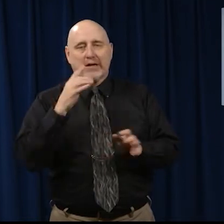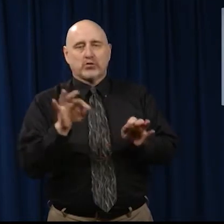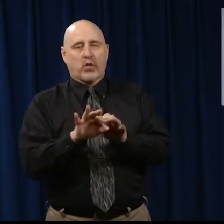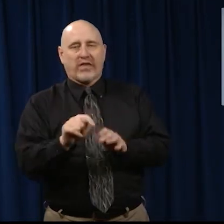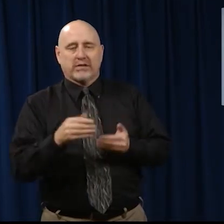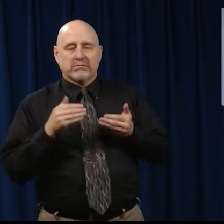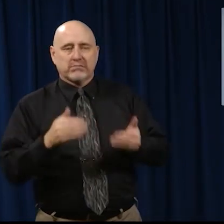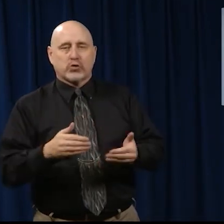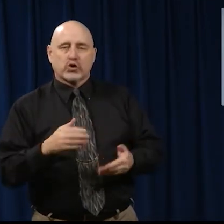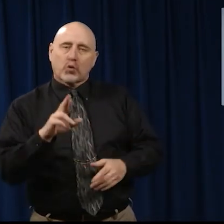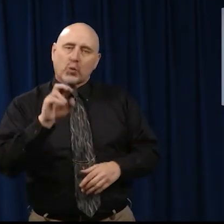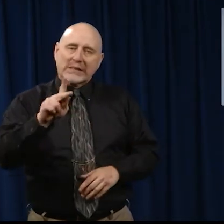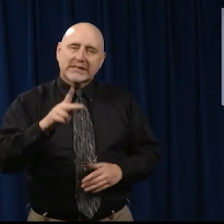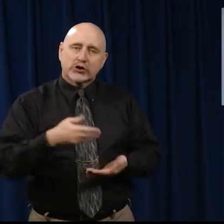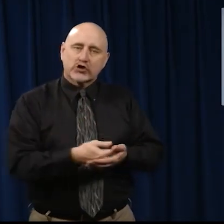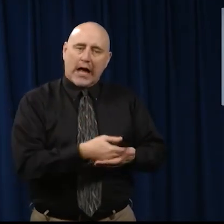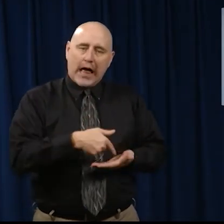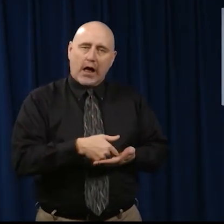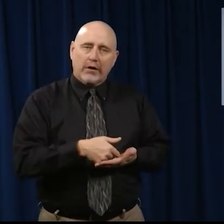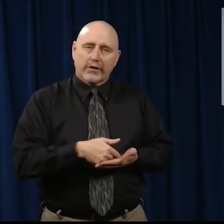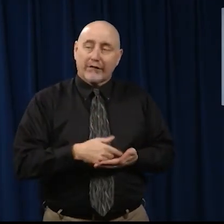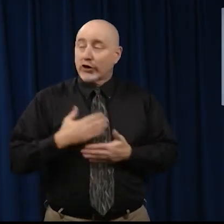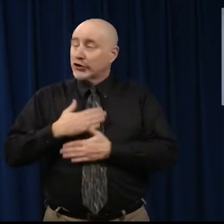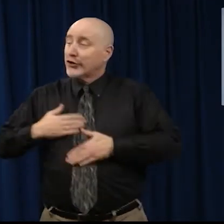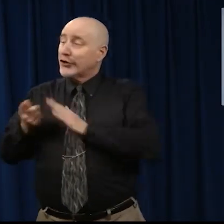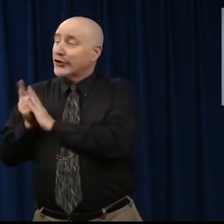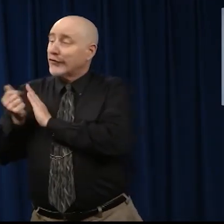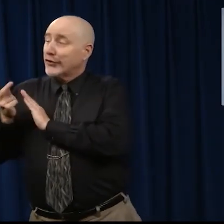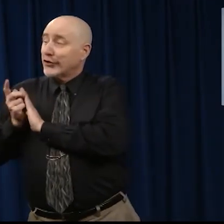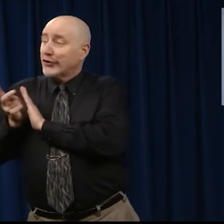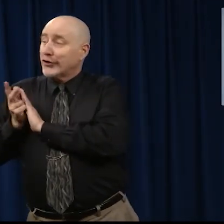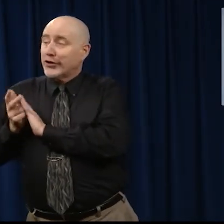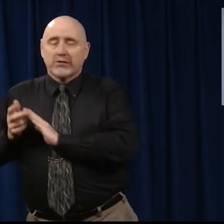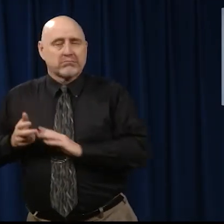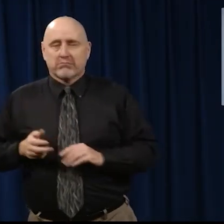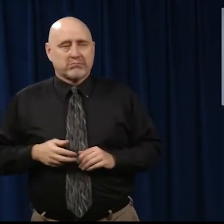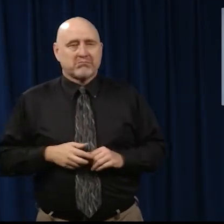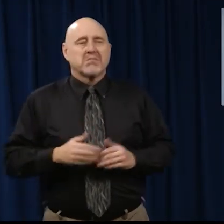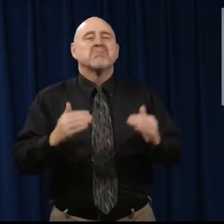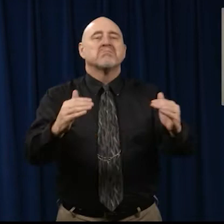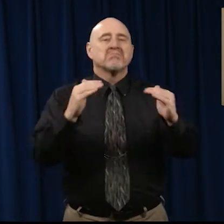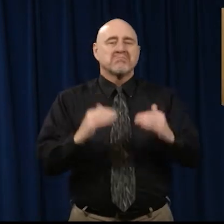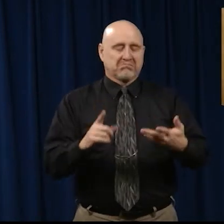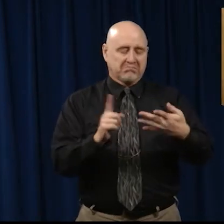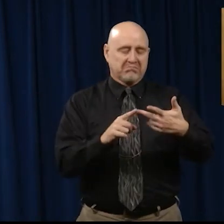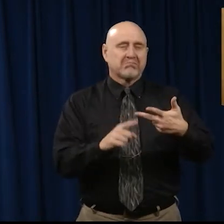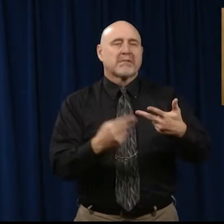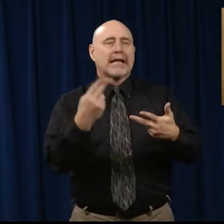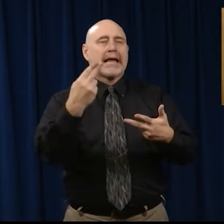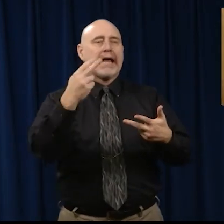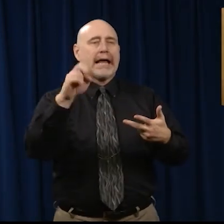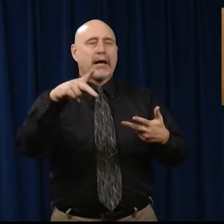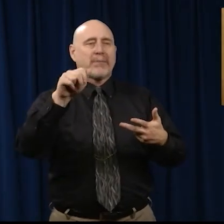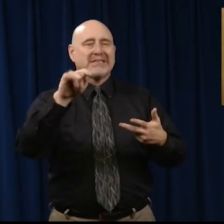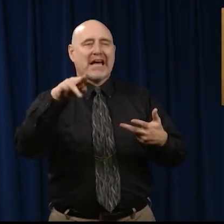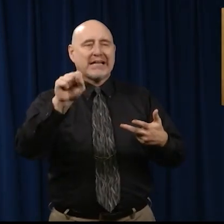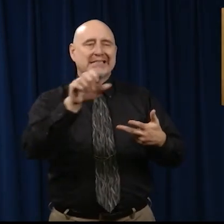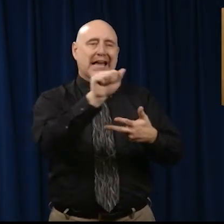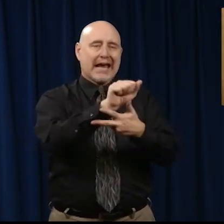that it was worth it to put your child at risk for a few minutes of pleasure. Now, let's move down the list to hepatitis.